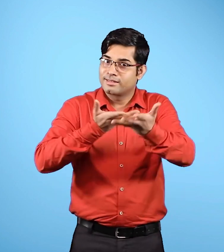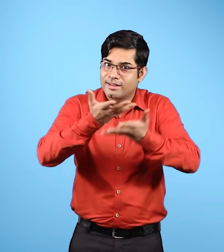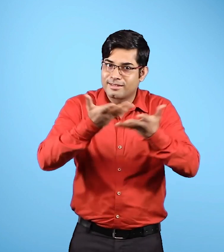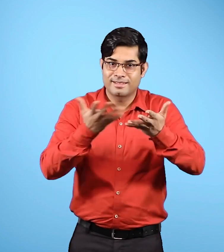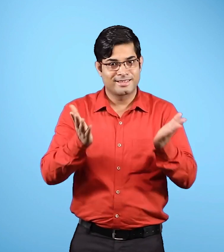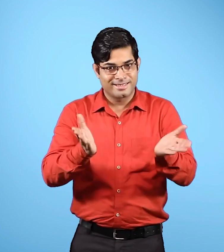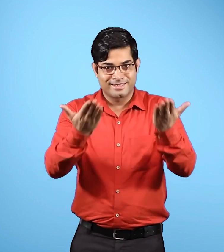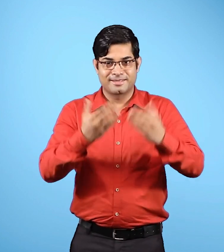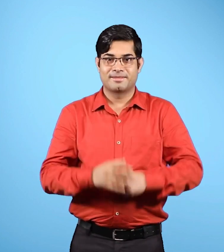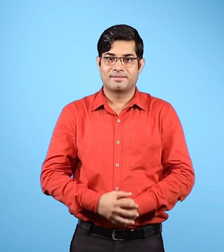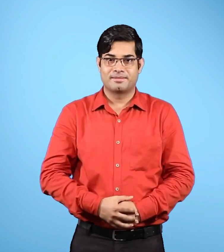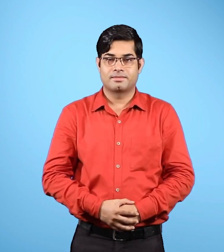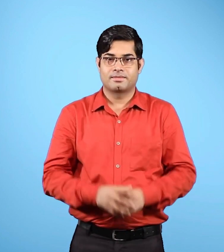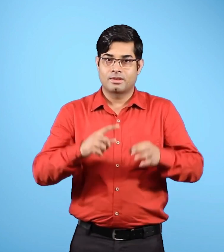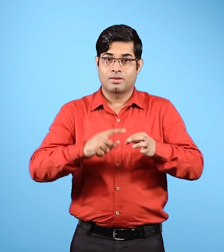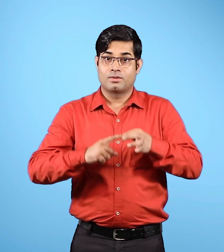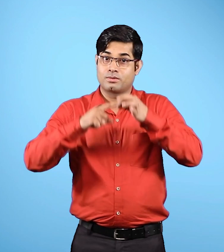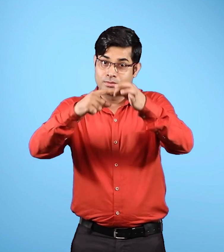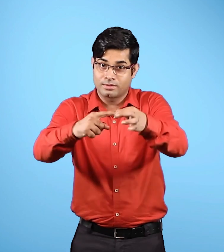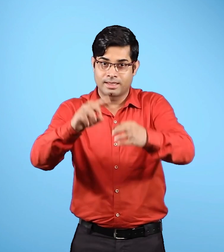Let's discuss. Number 3.